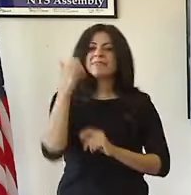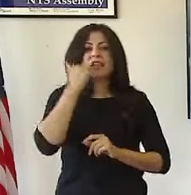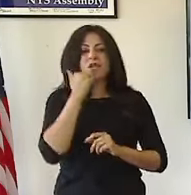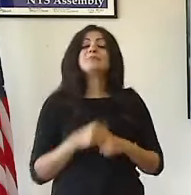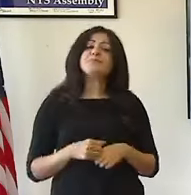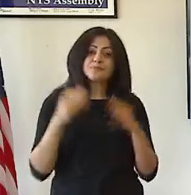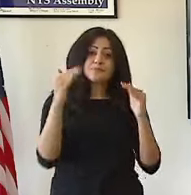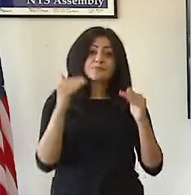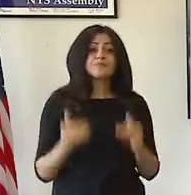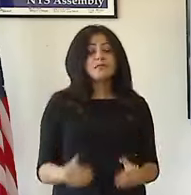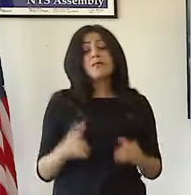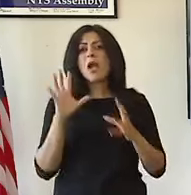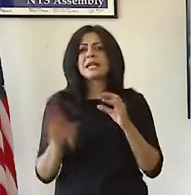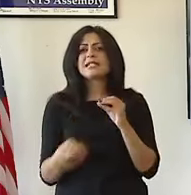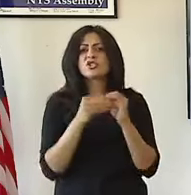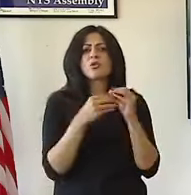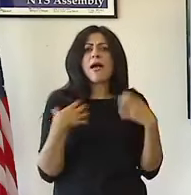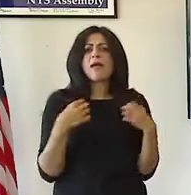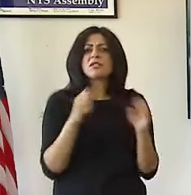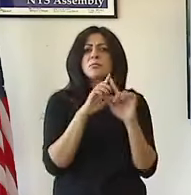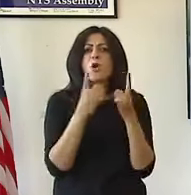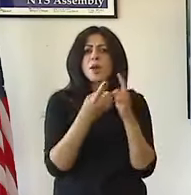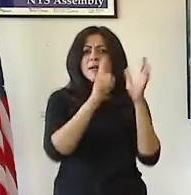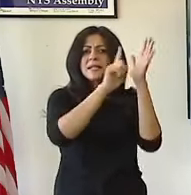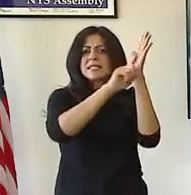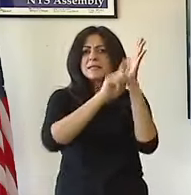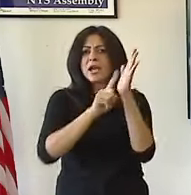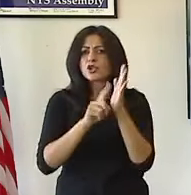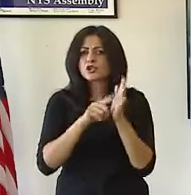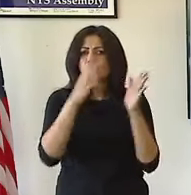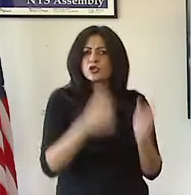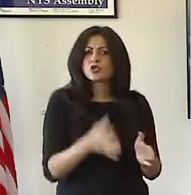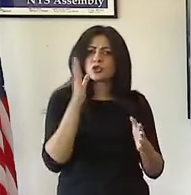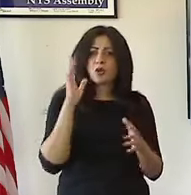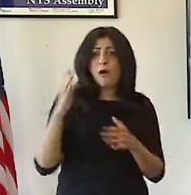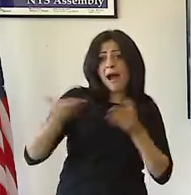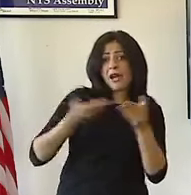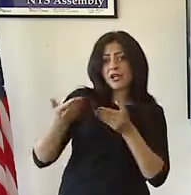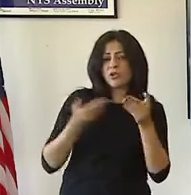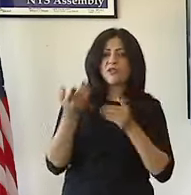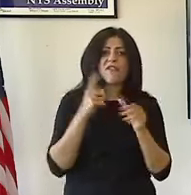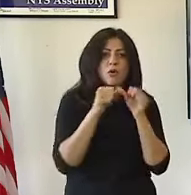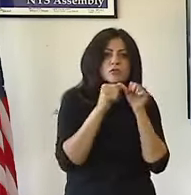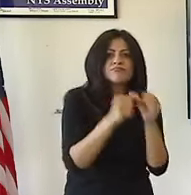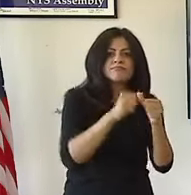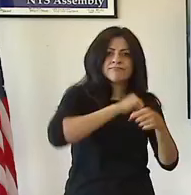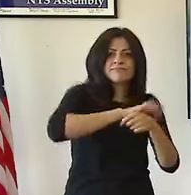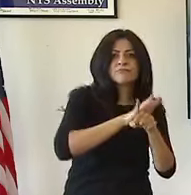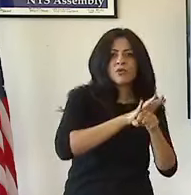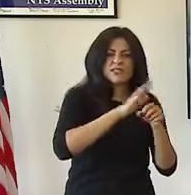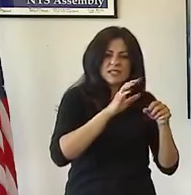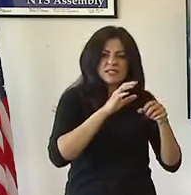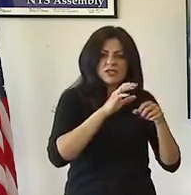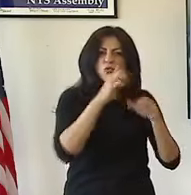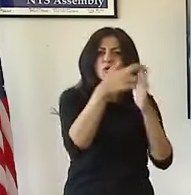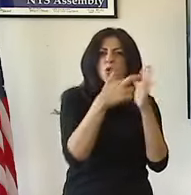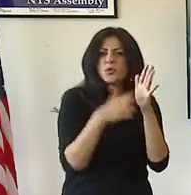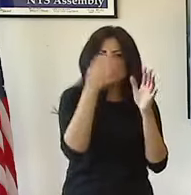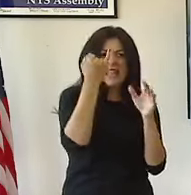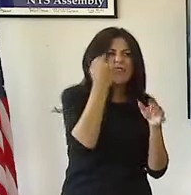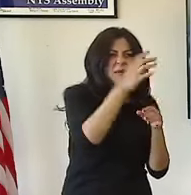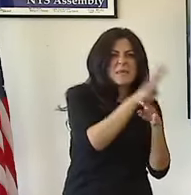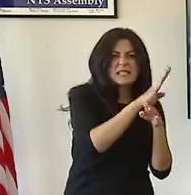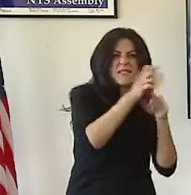additional health department inspectors to make sure businesses are keeping COVID precautions in place? We are not hiring more people. We are